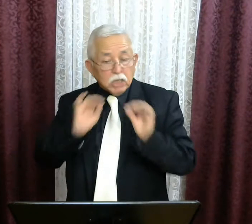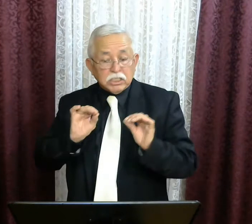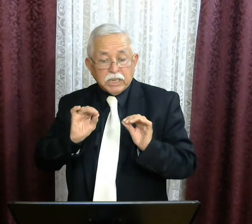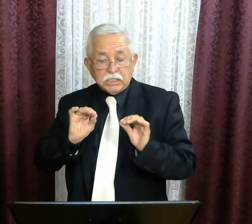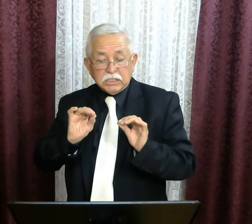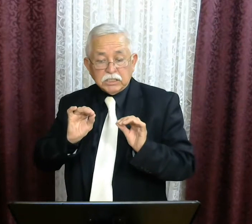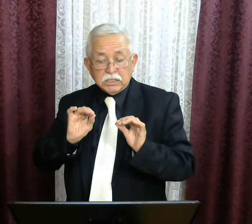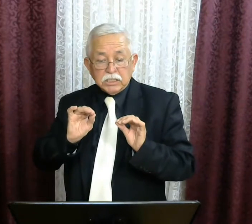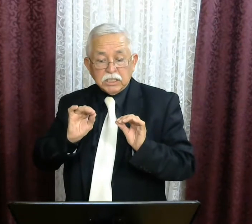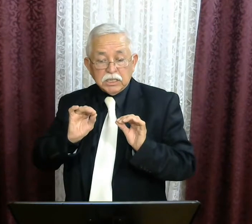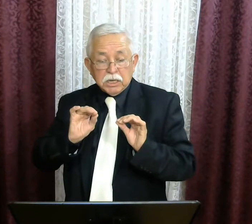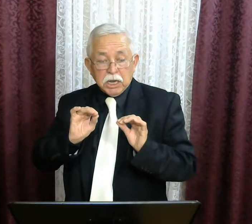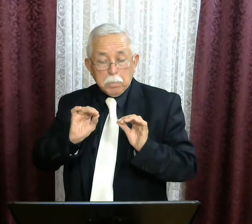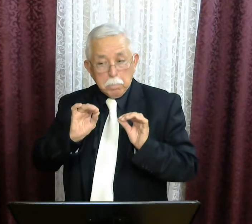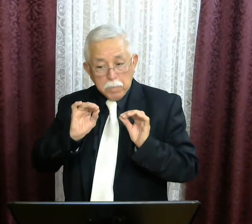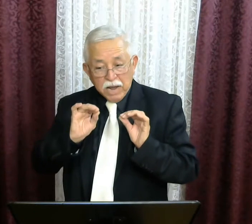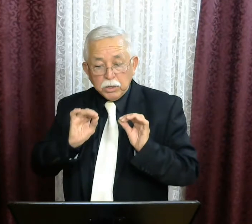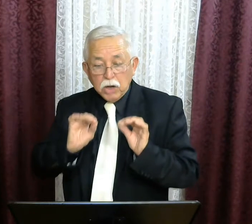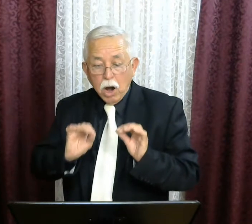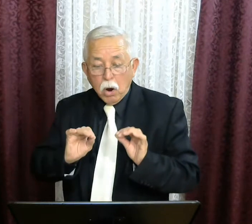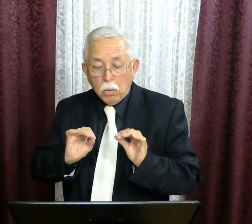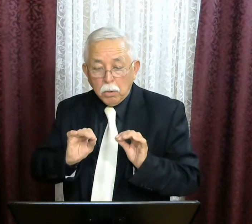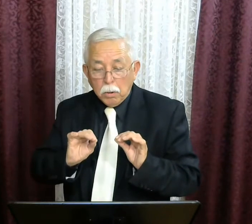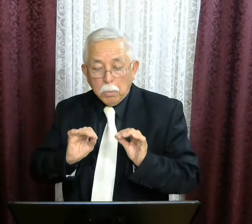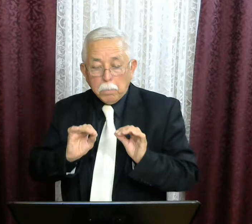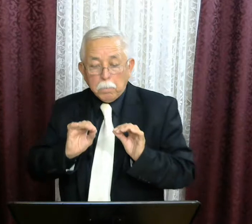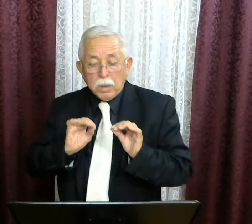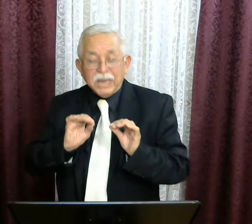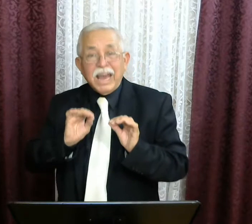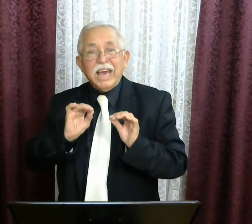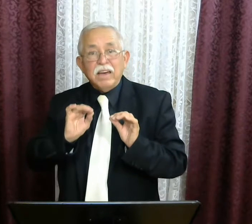justice might be known by